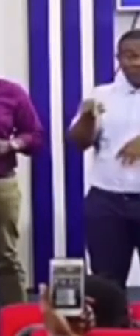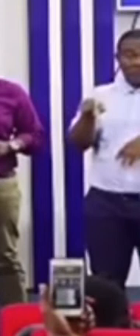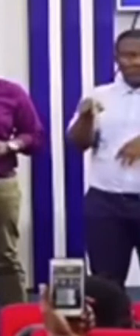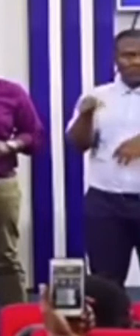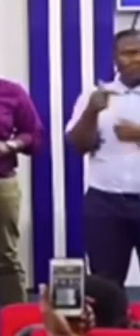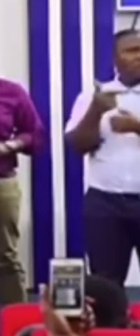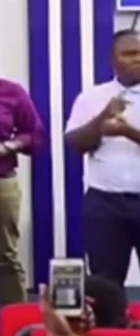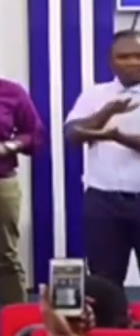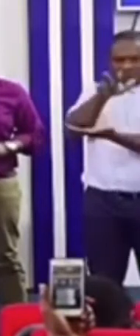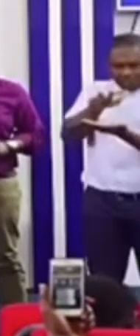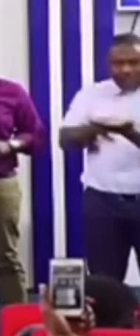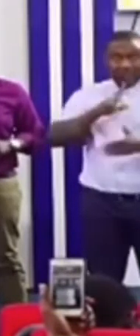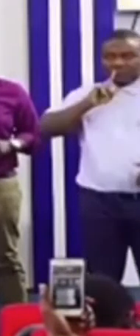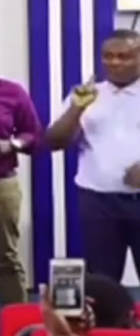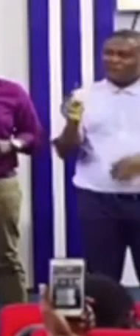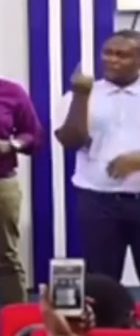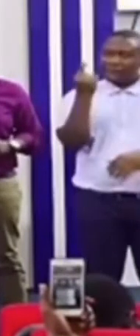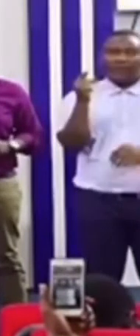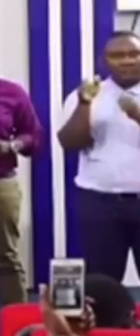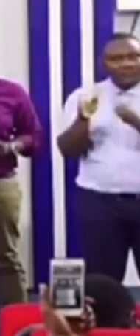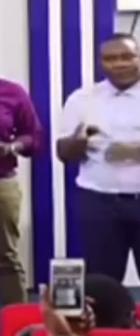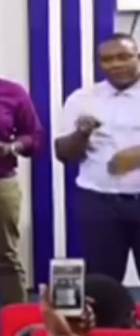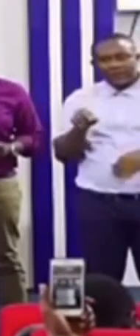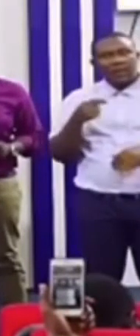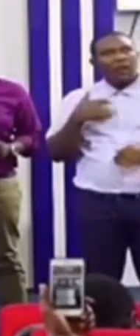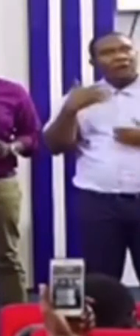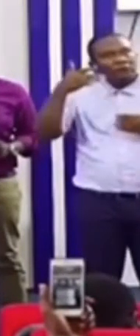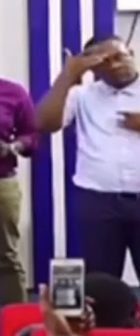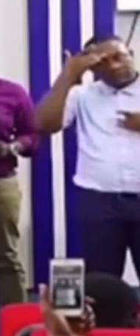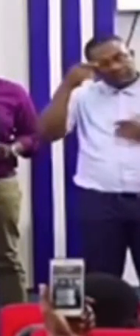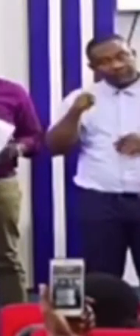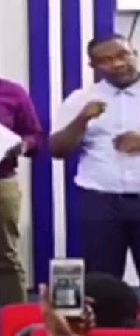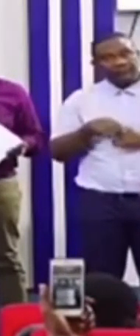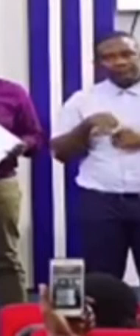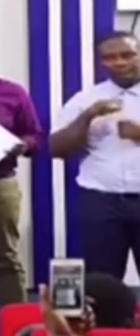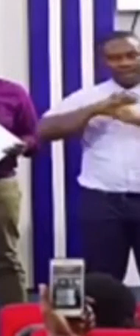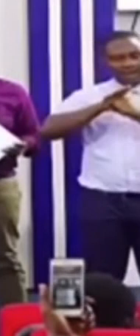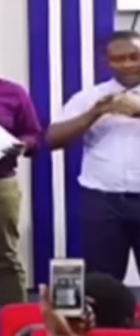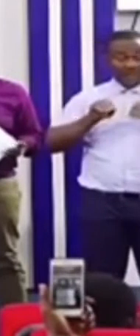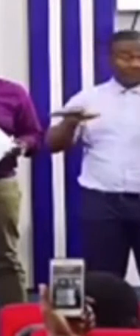has confirmed the first case of COVID-19 in the country.